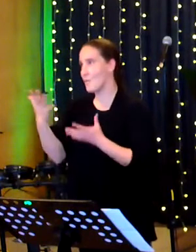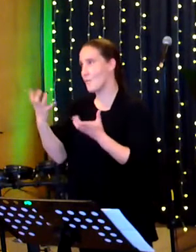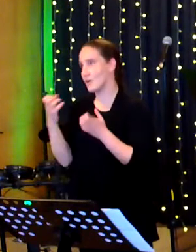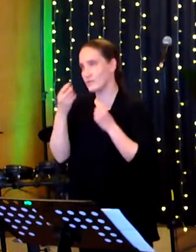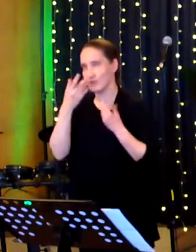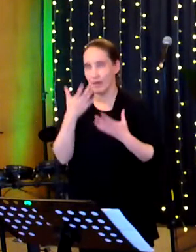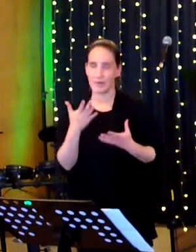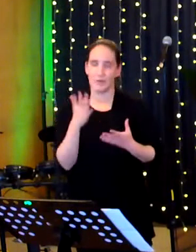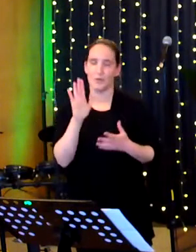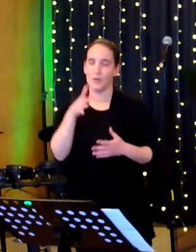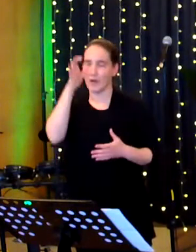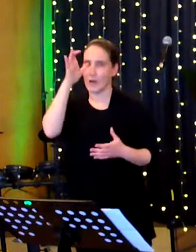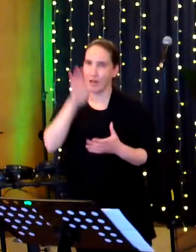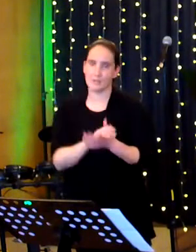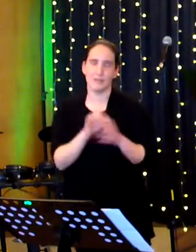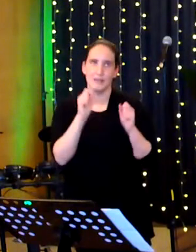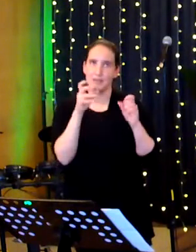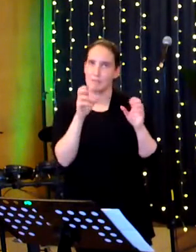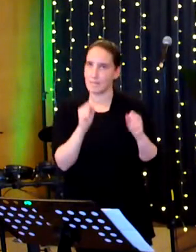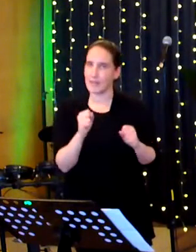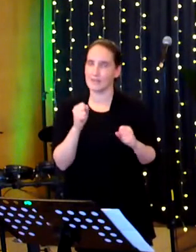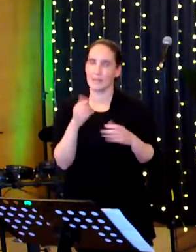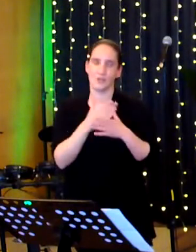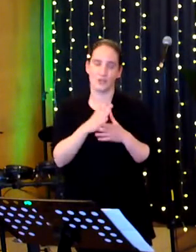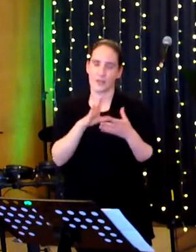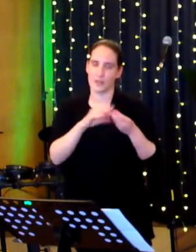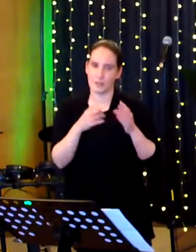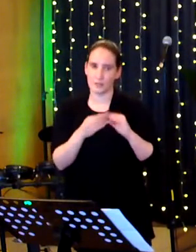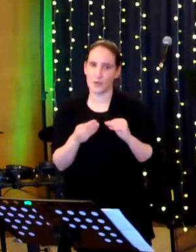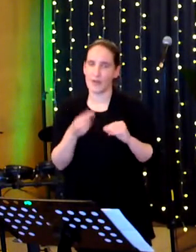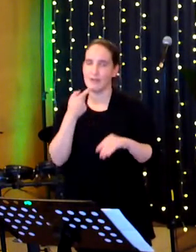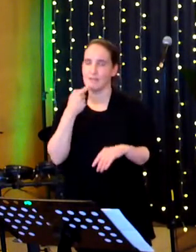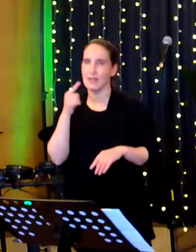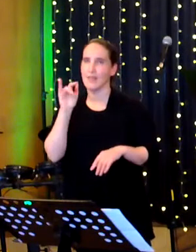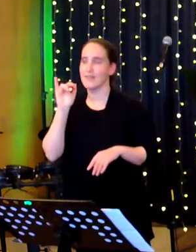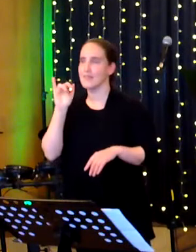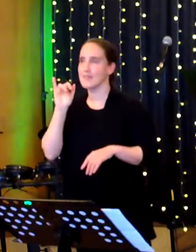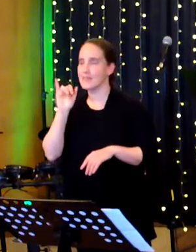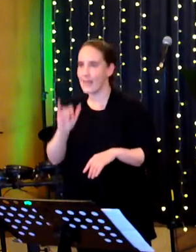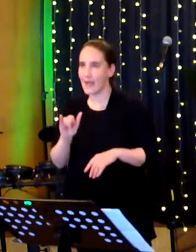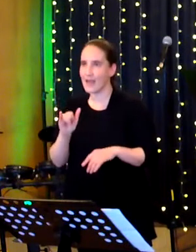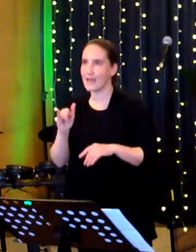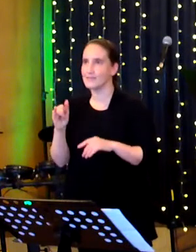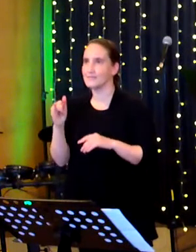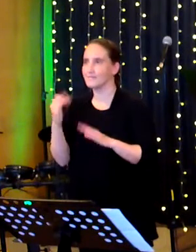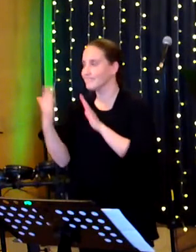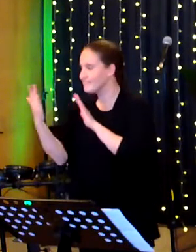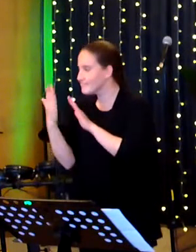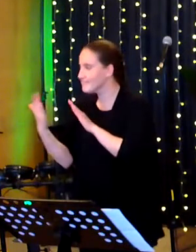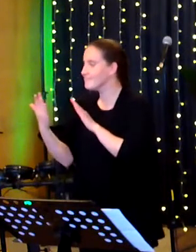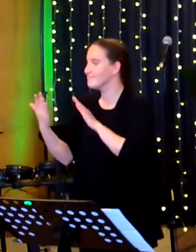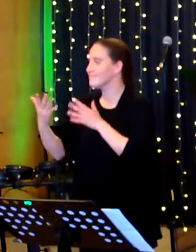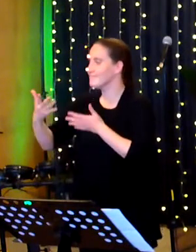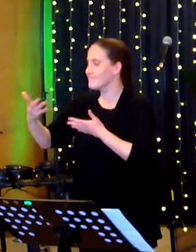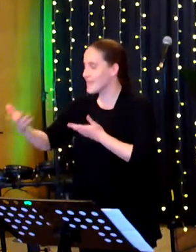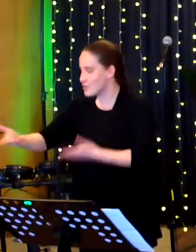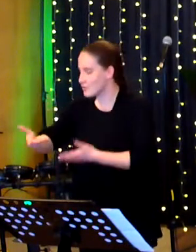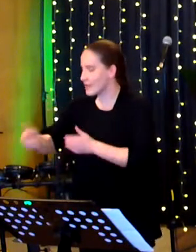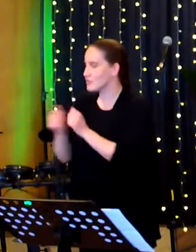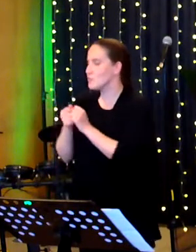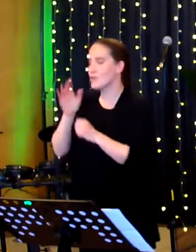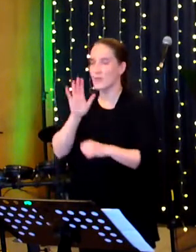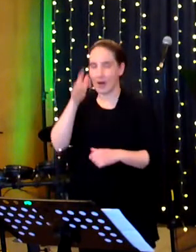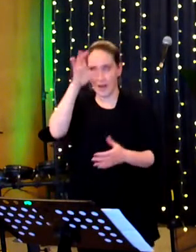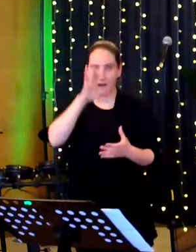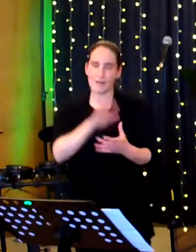this whole story about what happened. And she said, "That saved me that day. Because I knew that I was going to be okay. I knew that God was